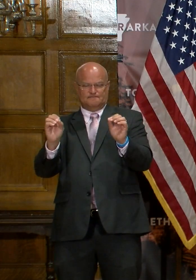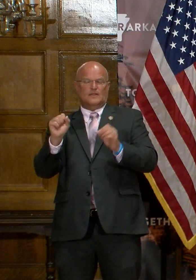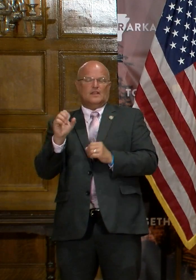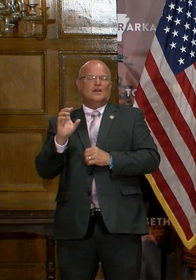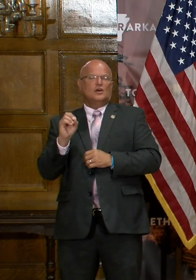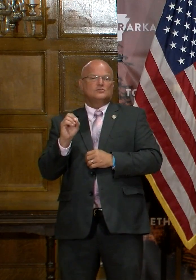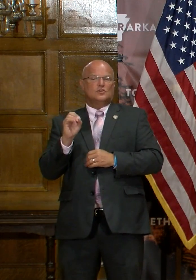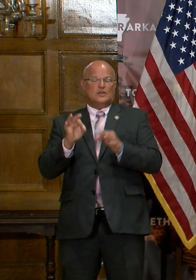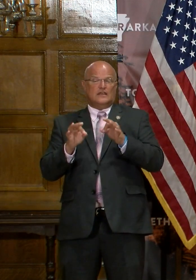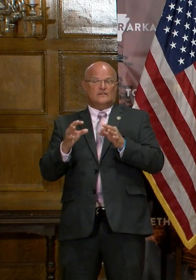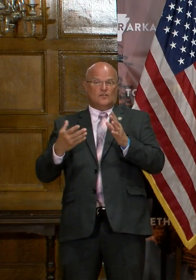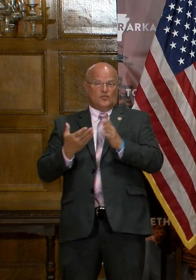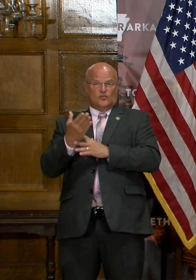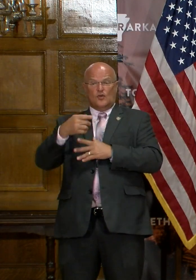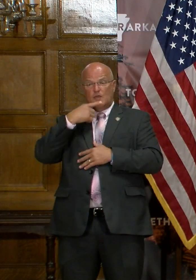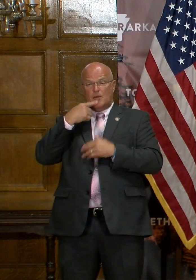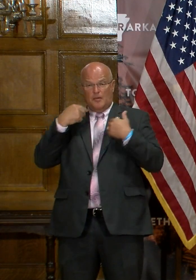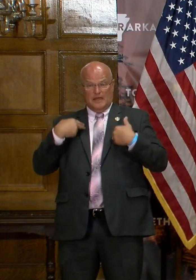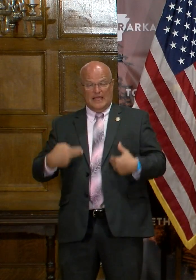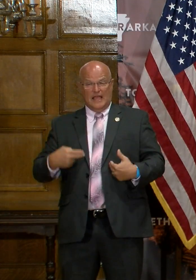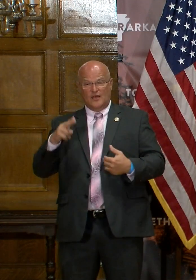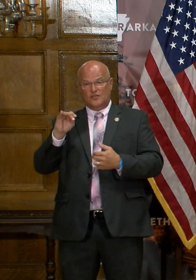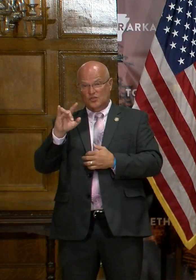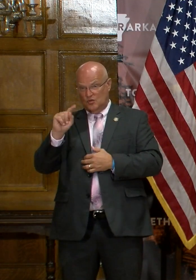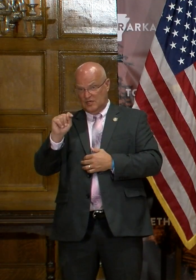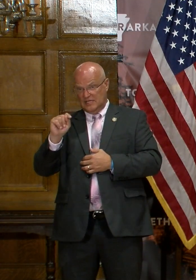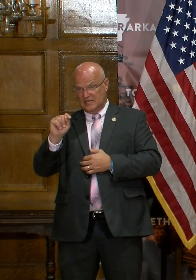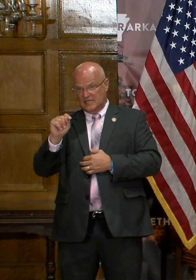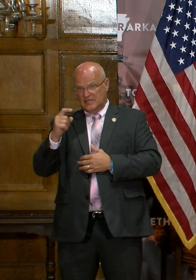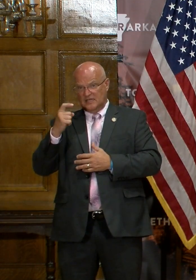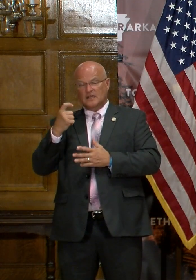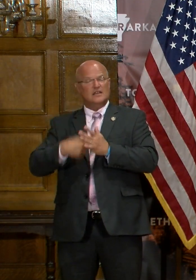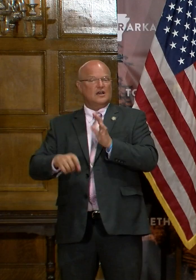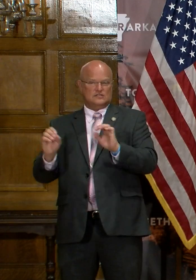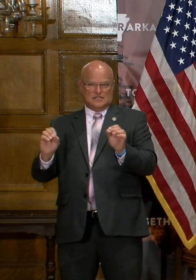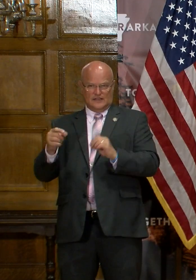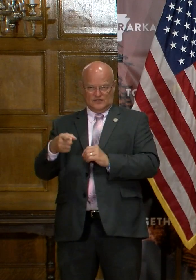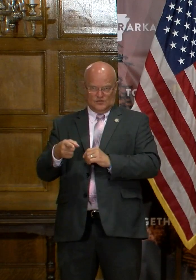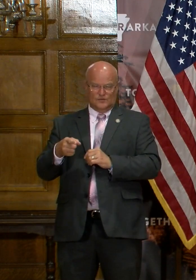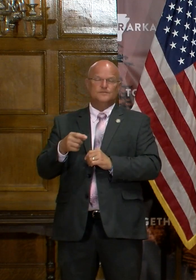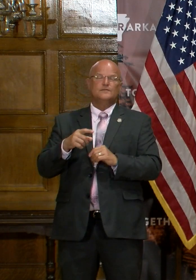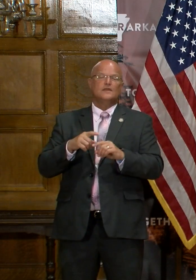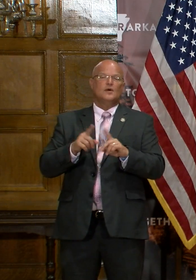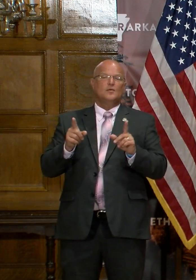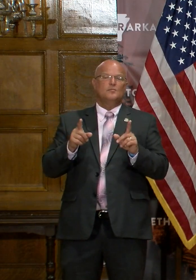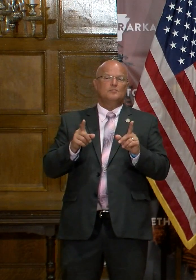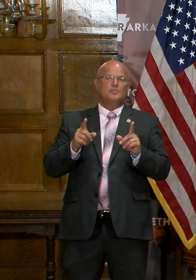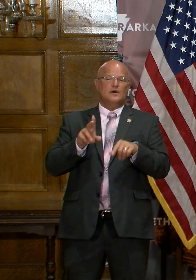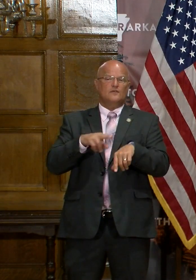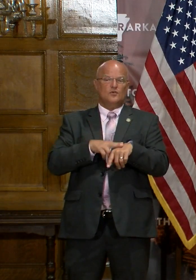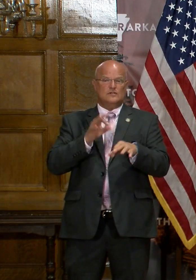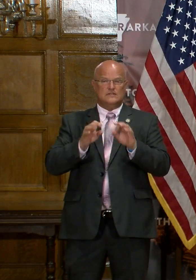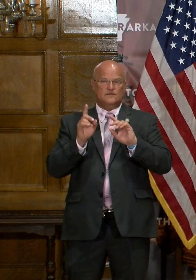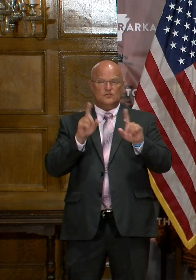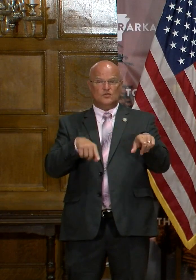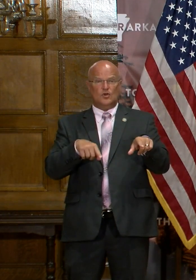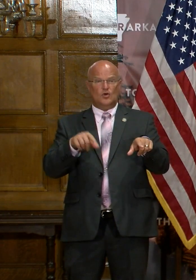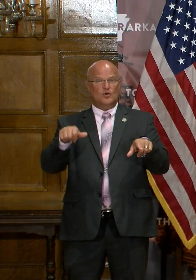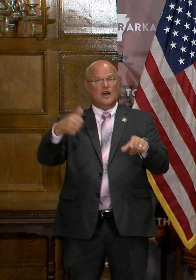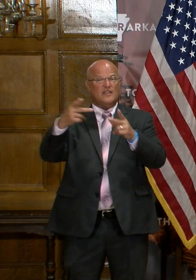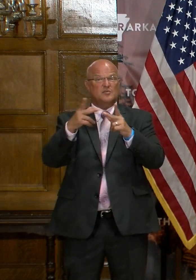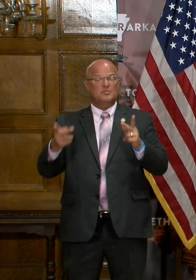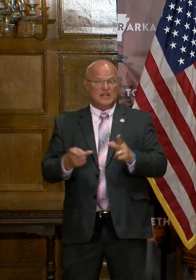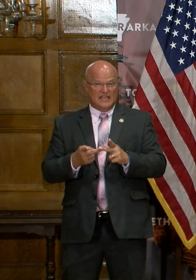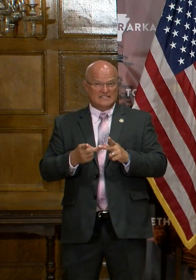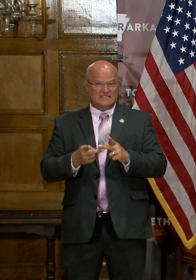And so if you get it through the public health unit, that will be covered. You know, of course, if you go